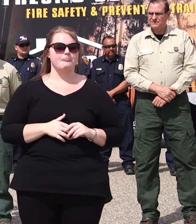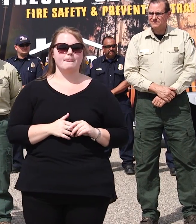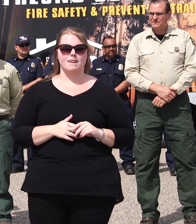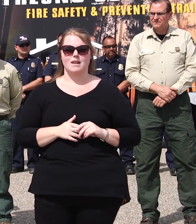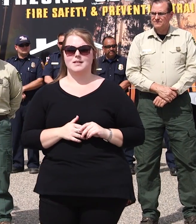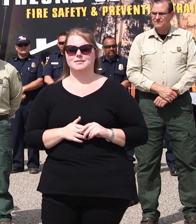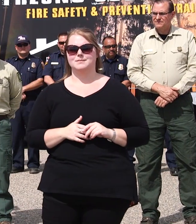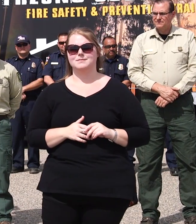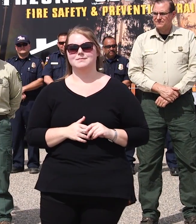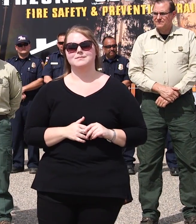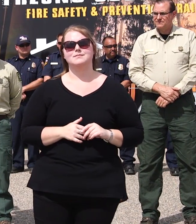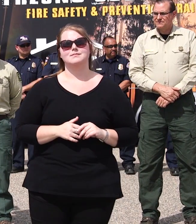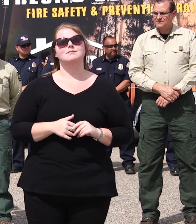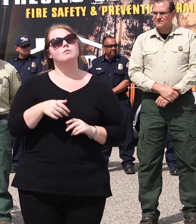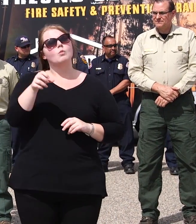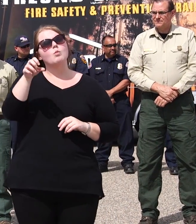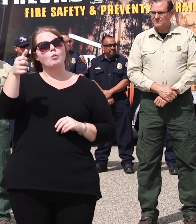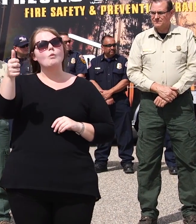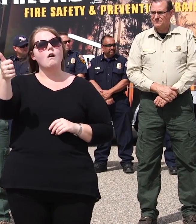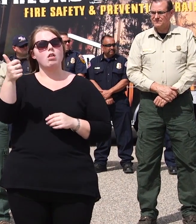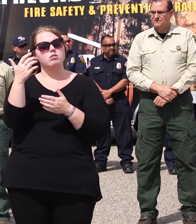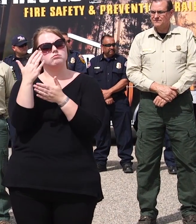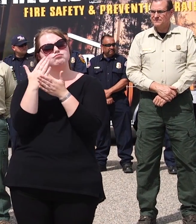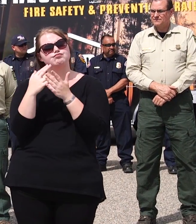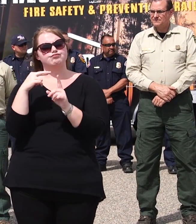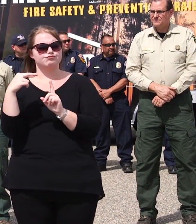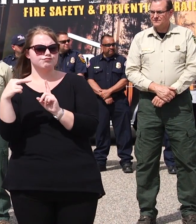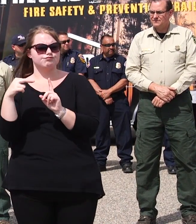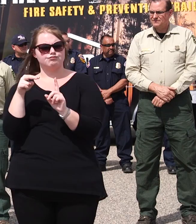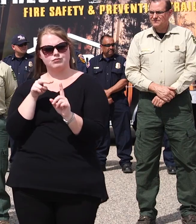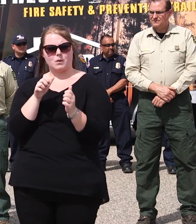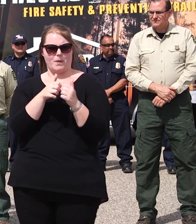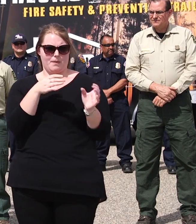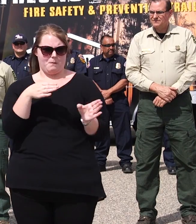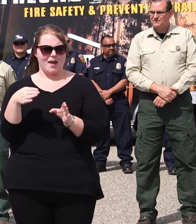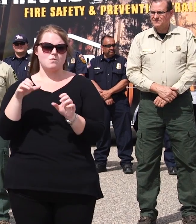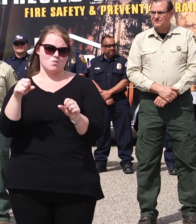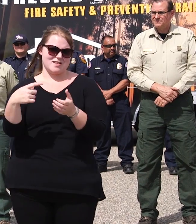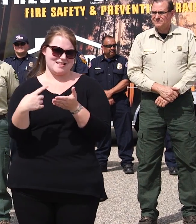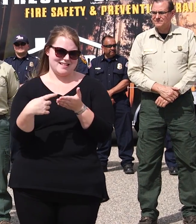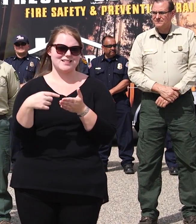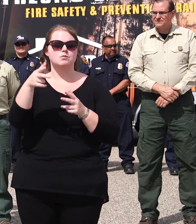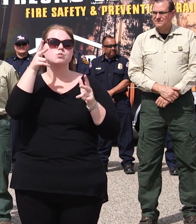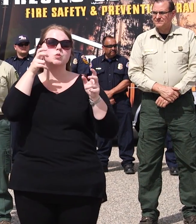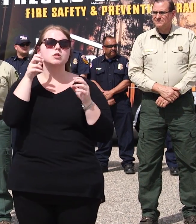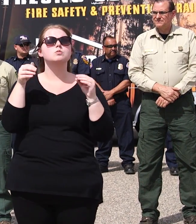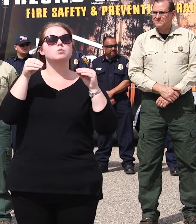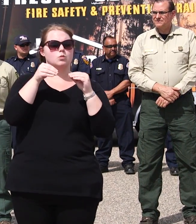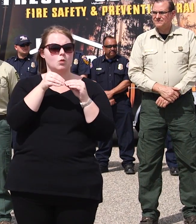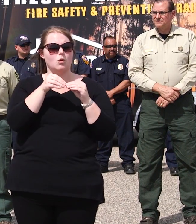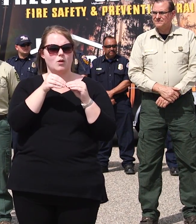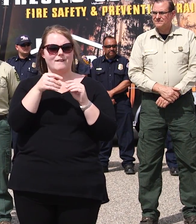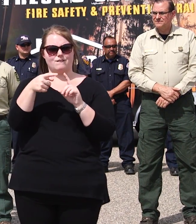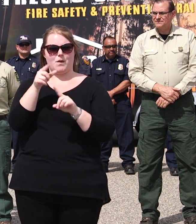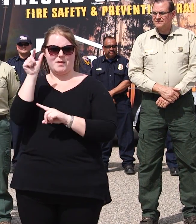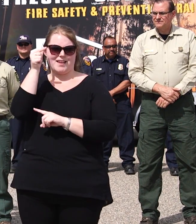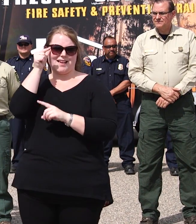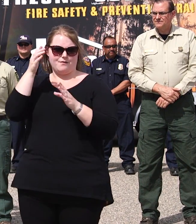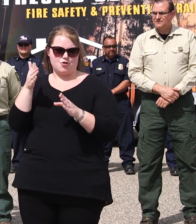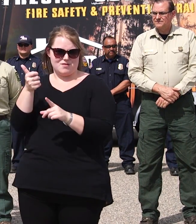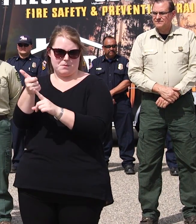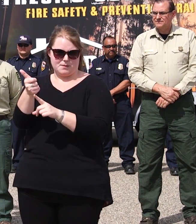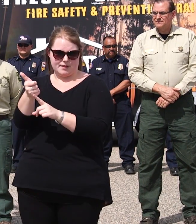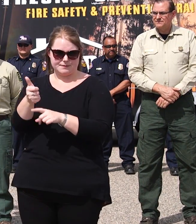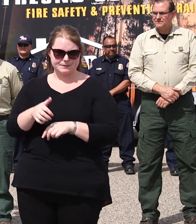With that, and there are other elements of the plan which we can talk about, and you'll hear more about from the governor